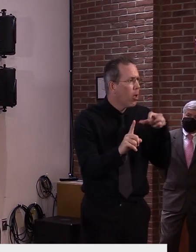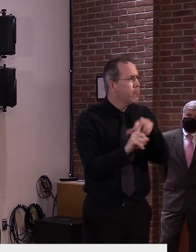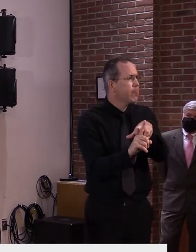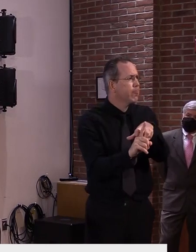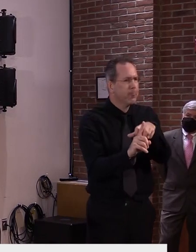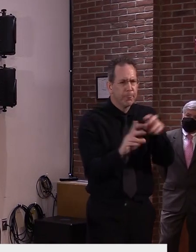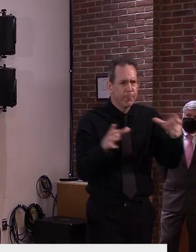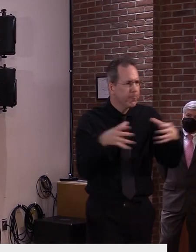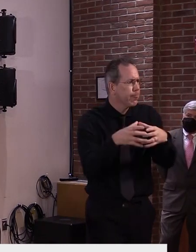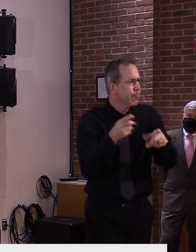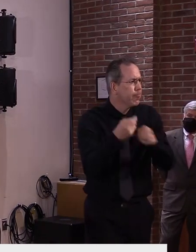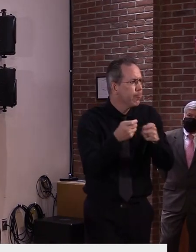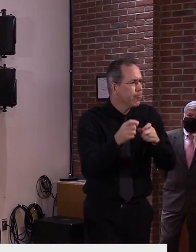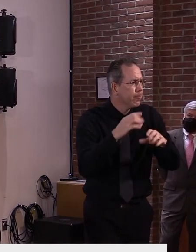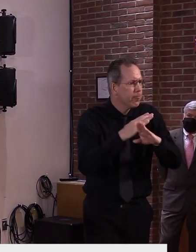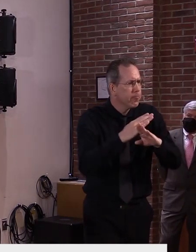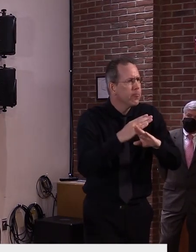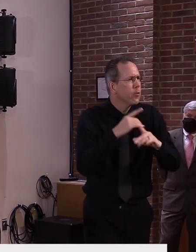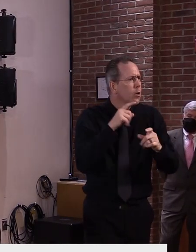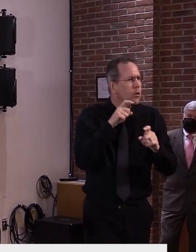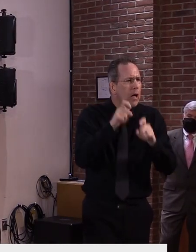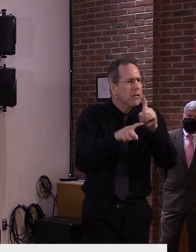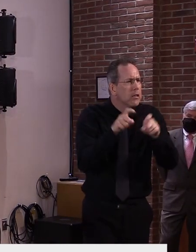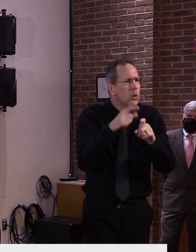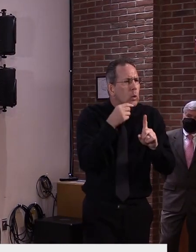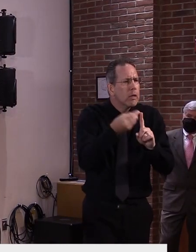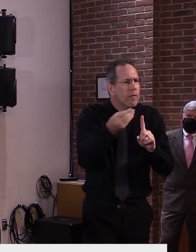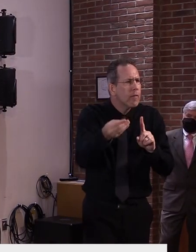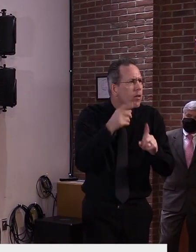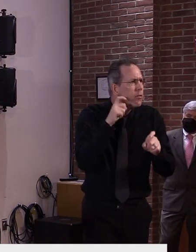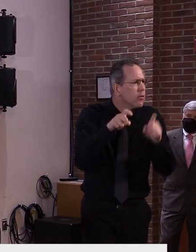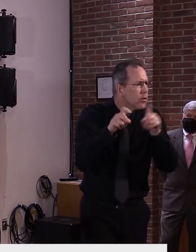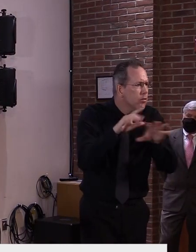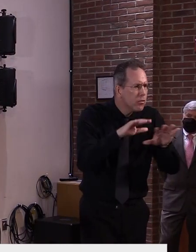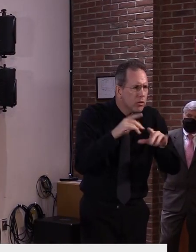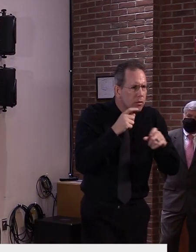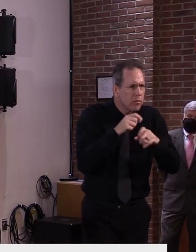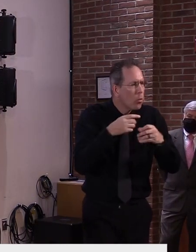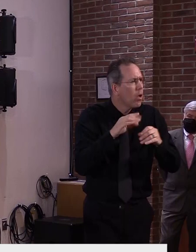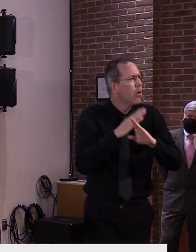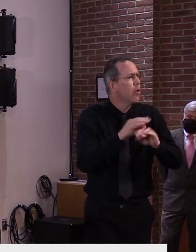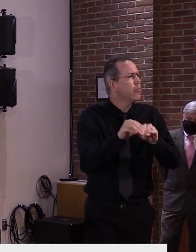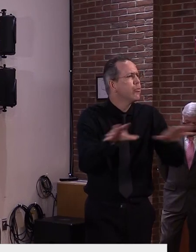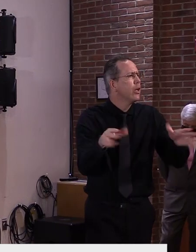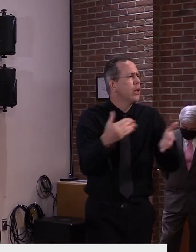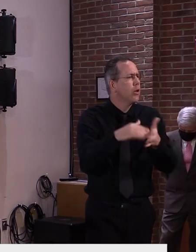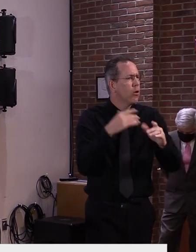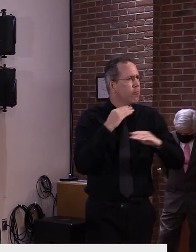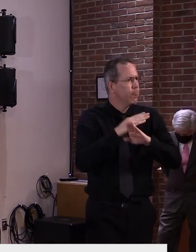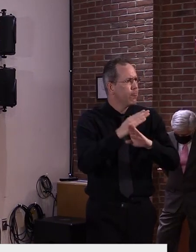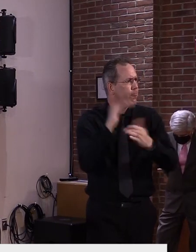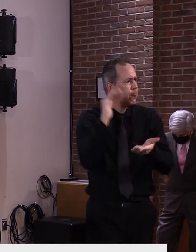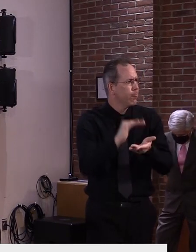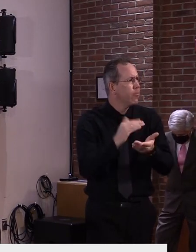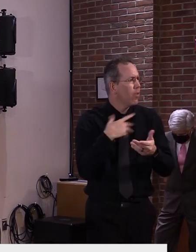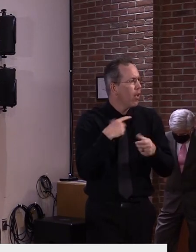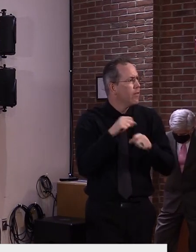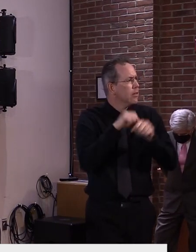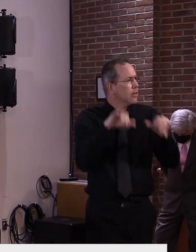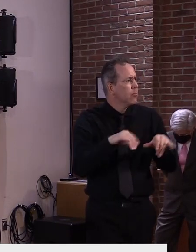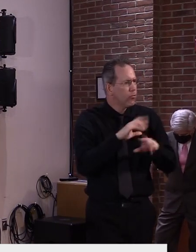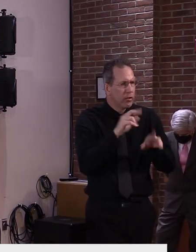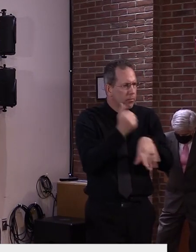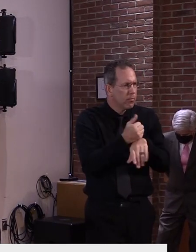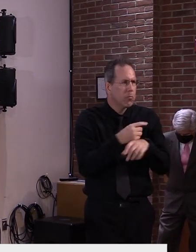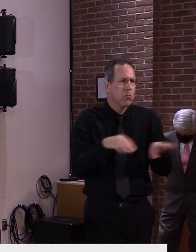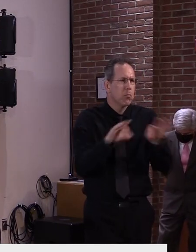great frequency, and can be contained very effectively through the public health measures that we've utilized traditionally. That's